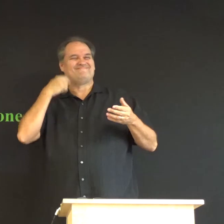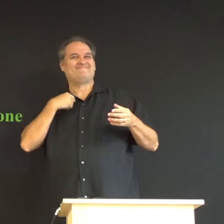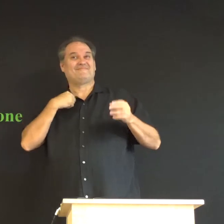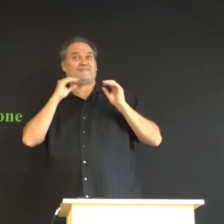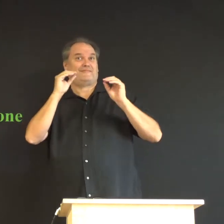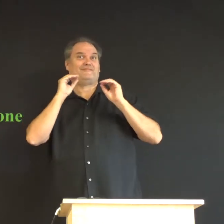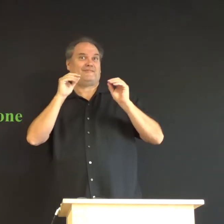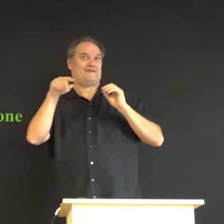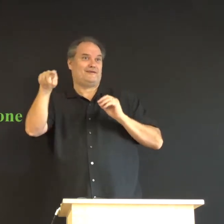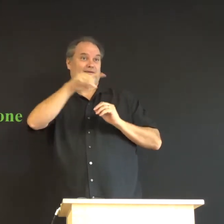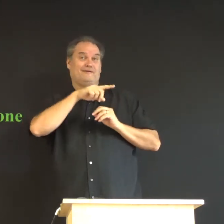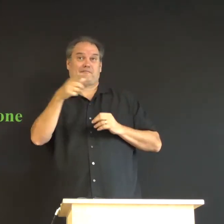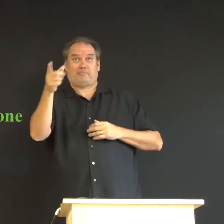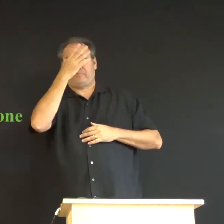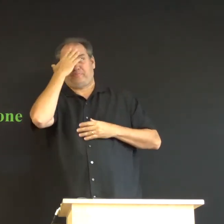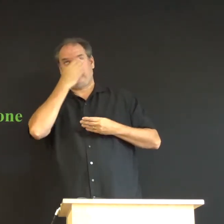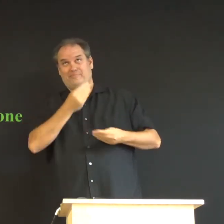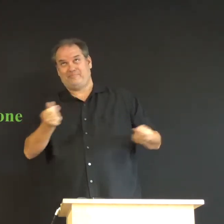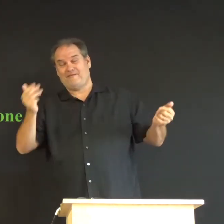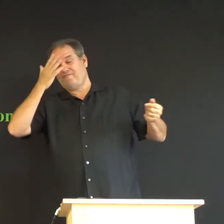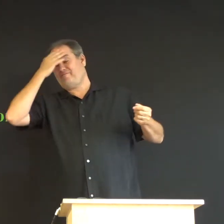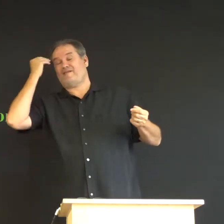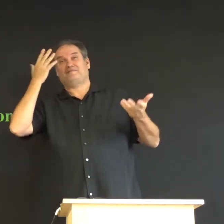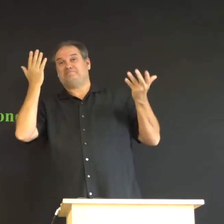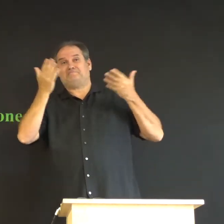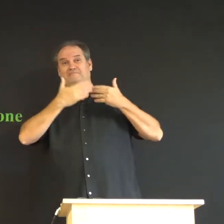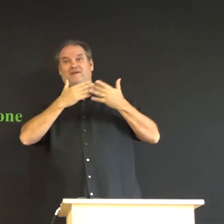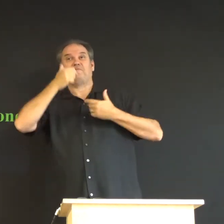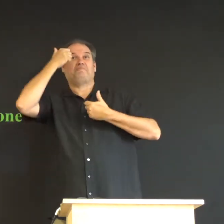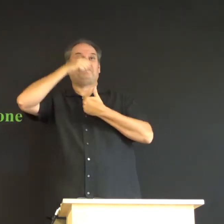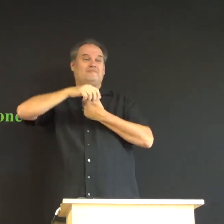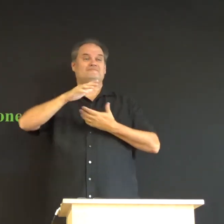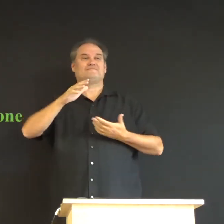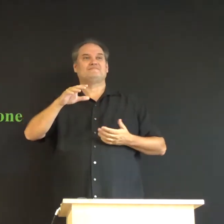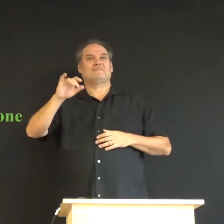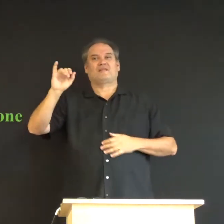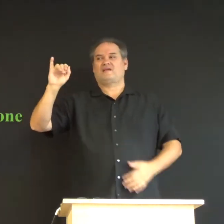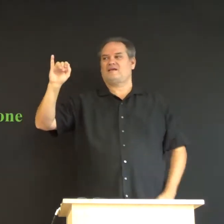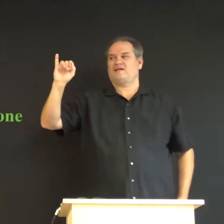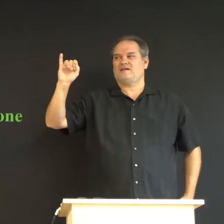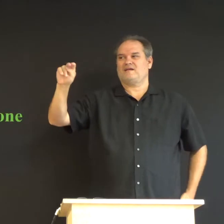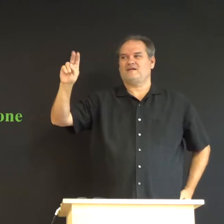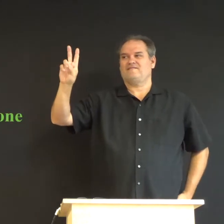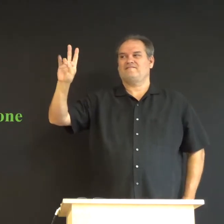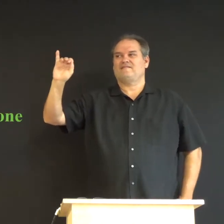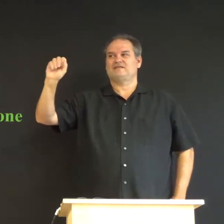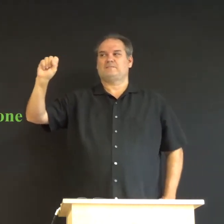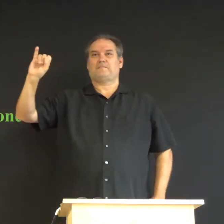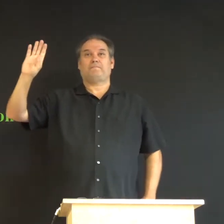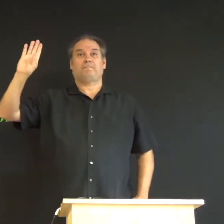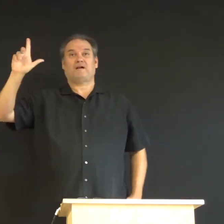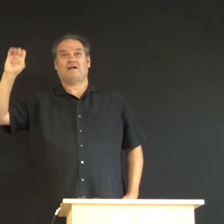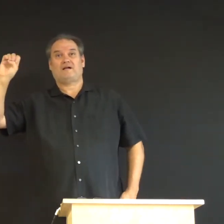The setting for today's sermon, and now maybe you guys have forgotten, but I remember very well.